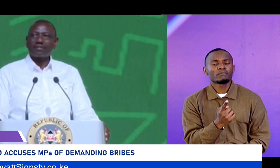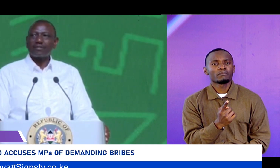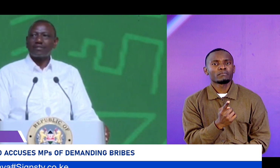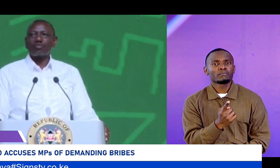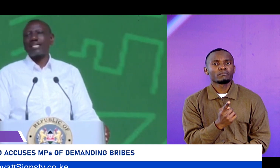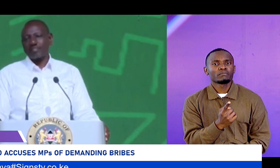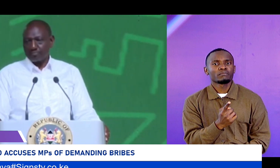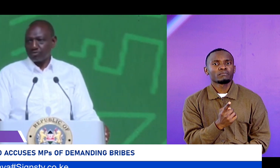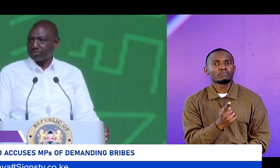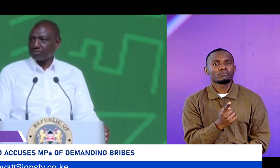to write reports